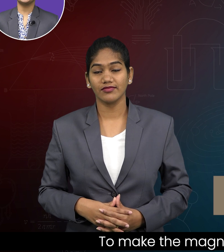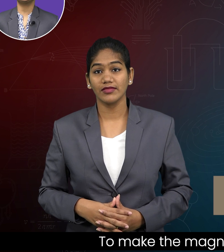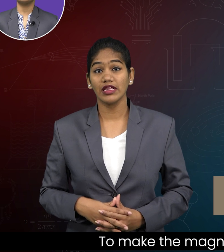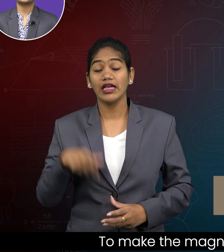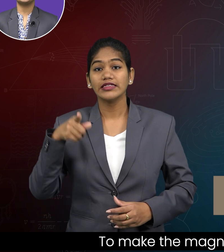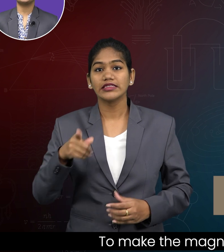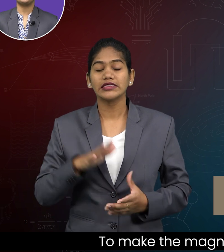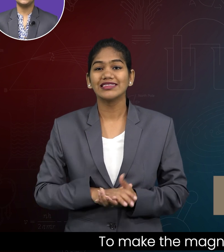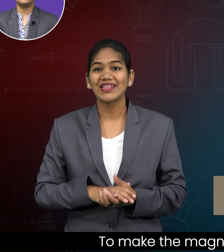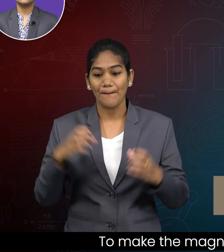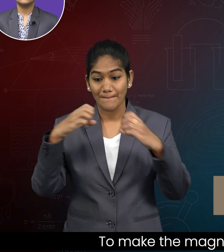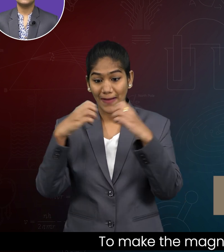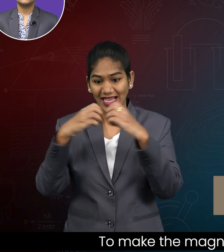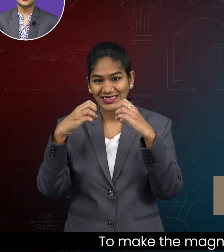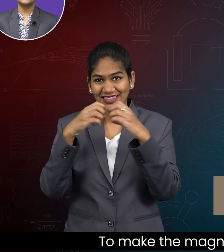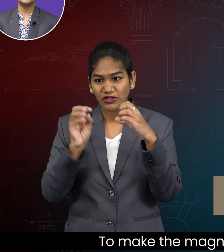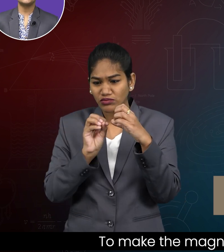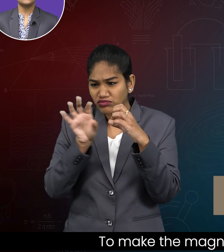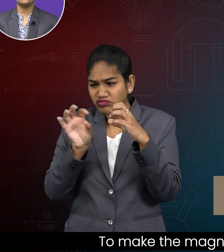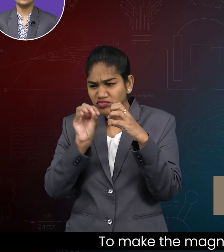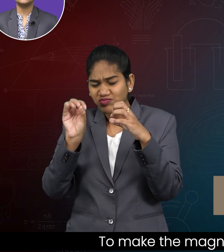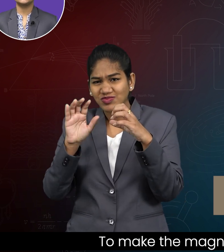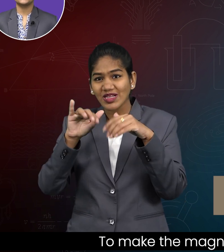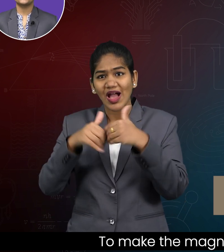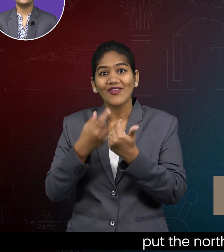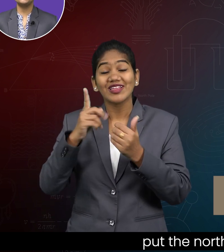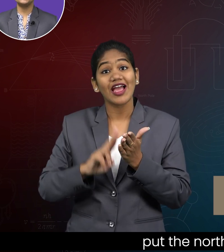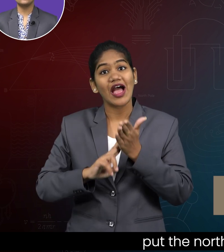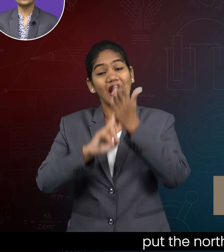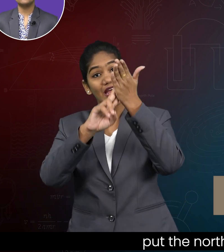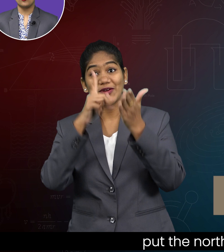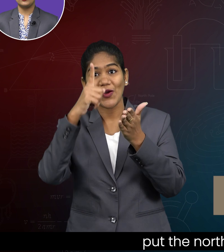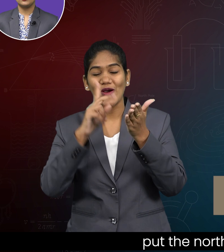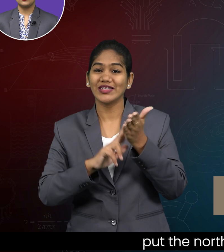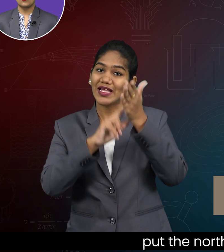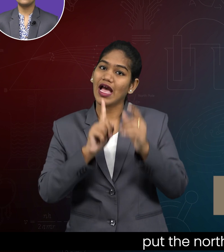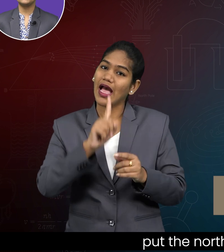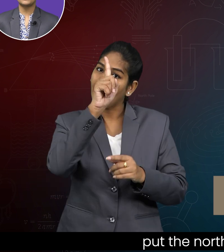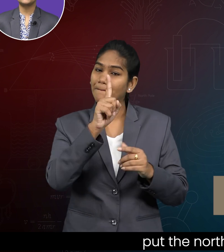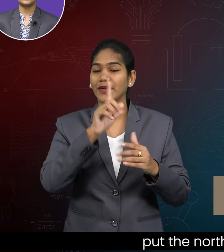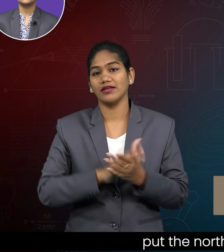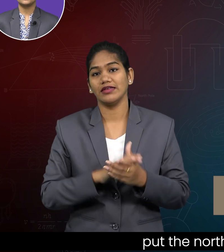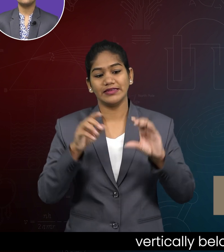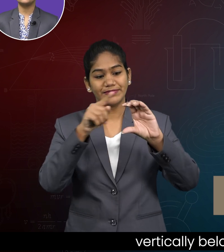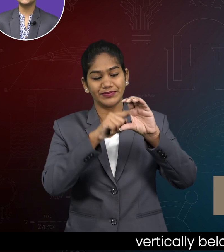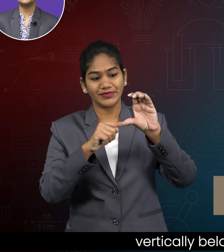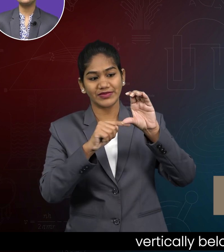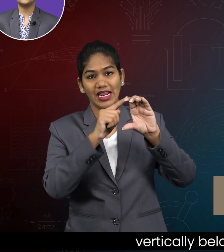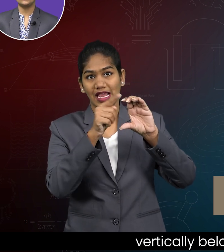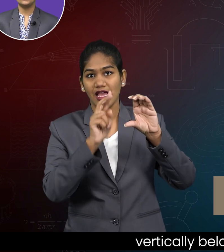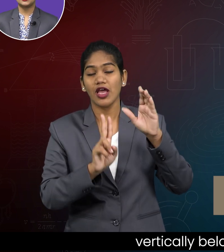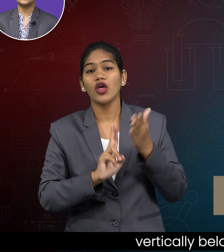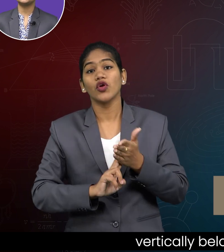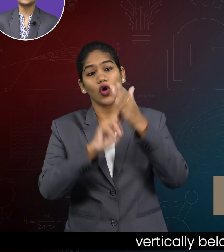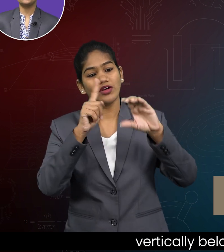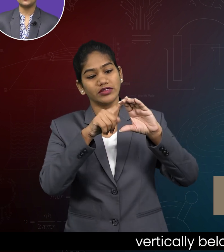To make the magnetic field directed upwards, put the north pole of the magnet vertically